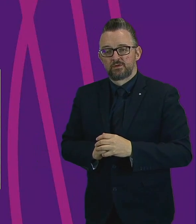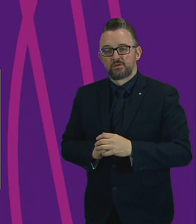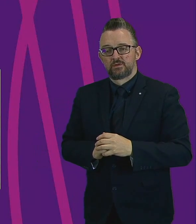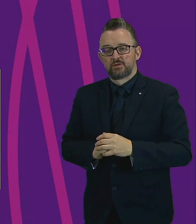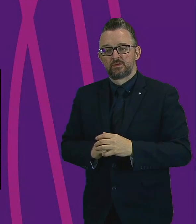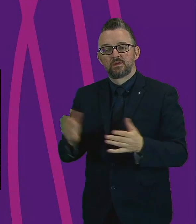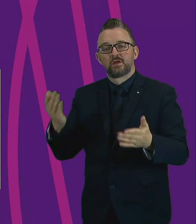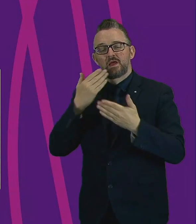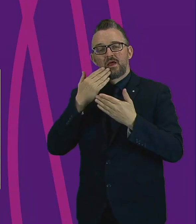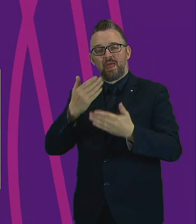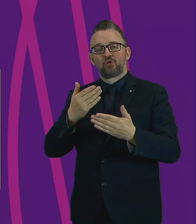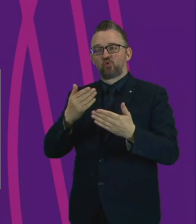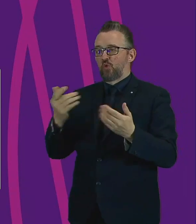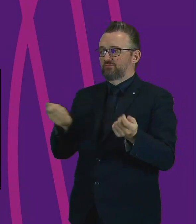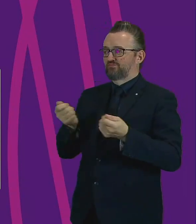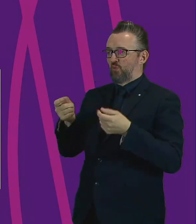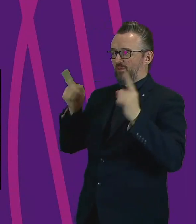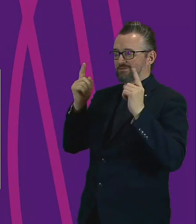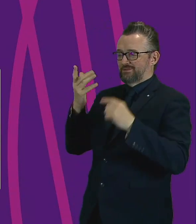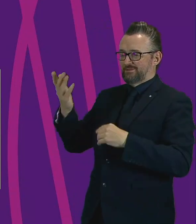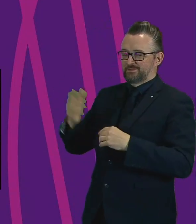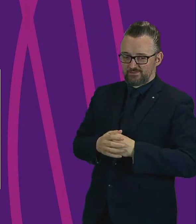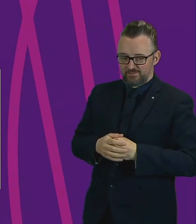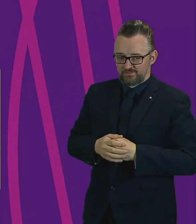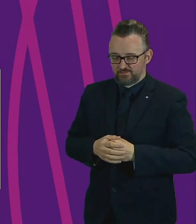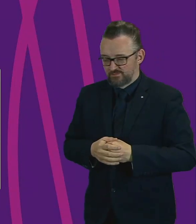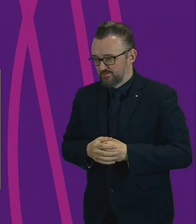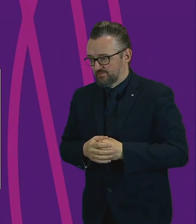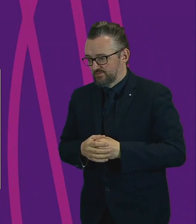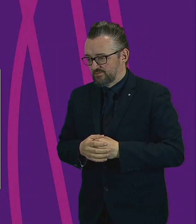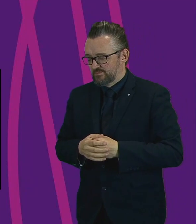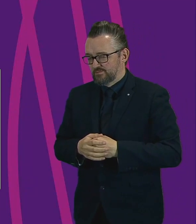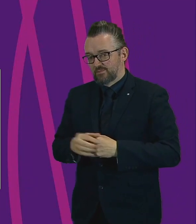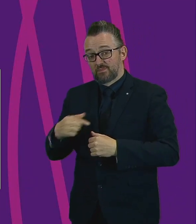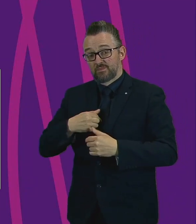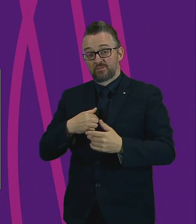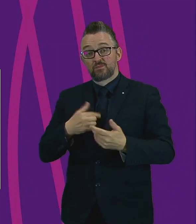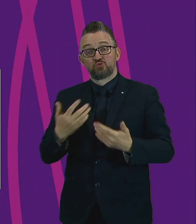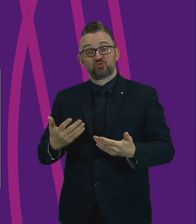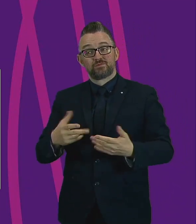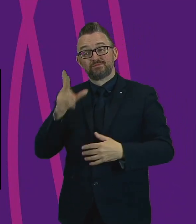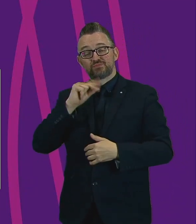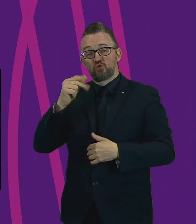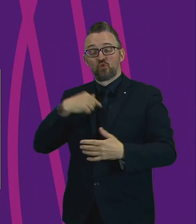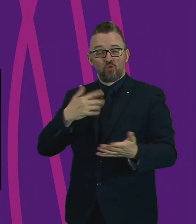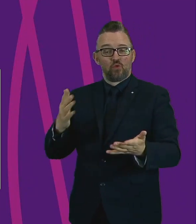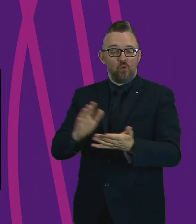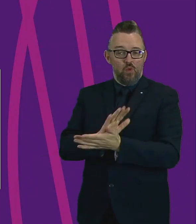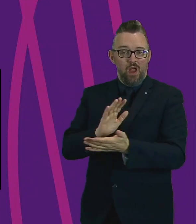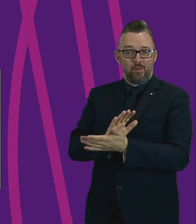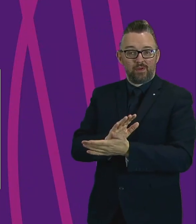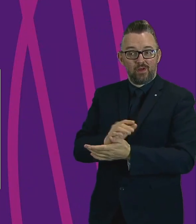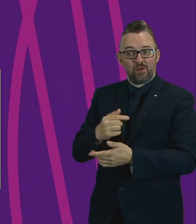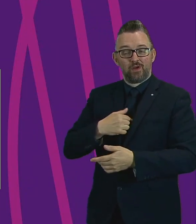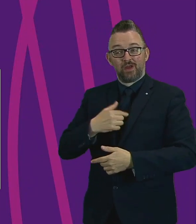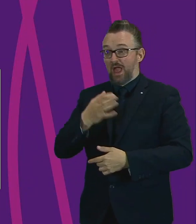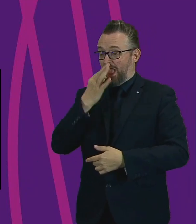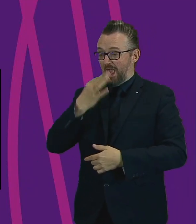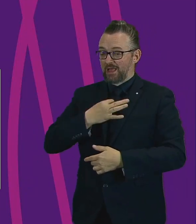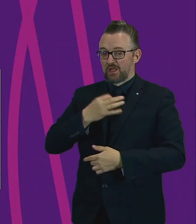Thank you, Presiding Officer. I am very happy to speak today in the debate. I welcome the opportunity,